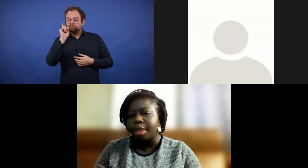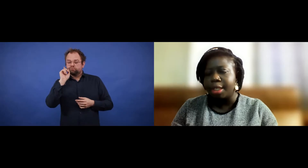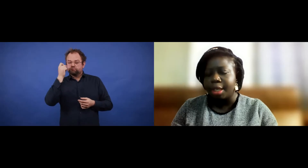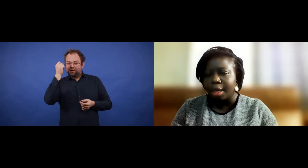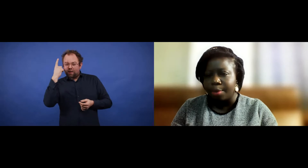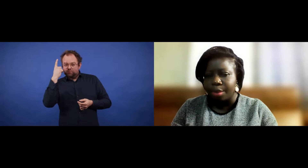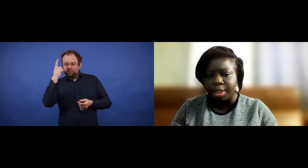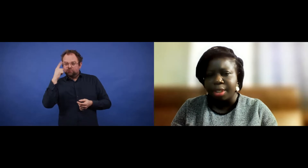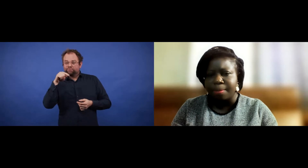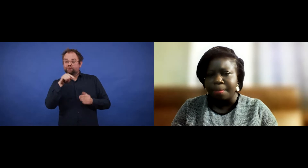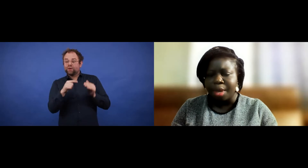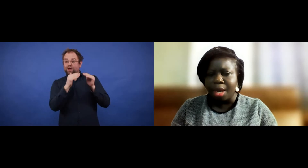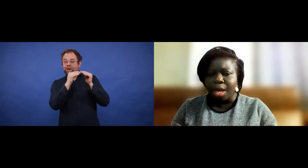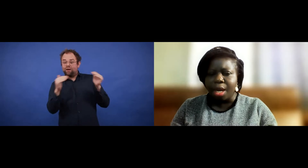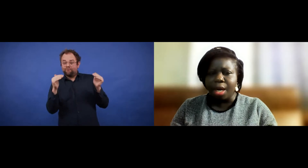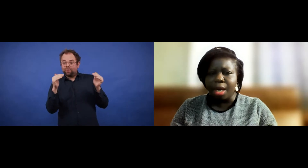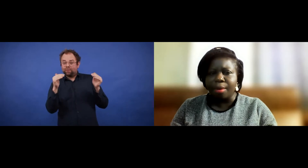for such a position.